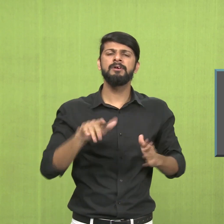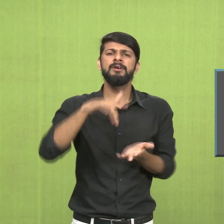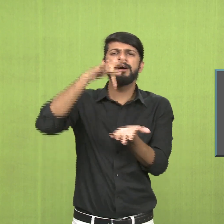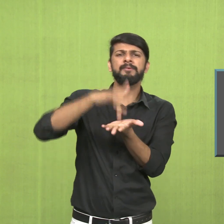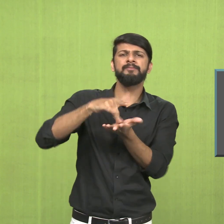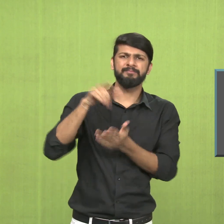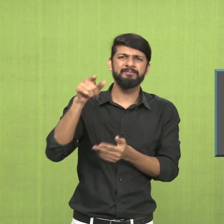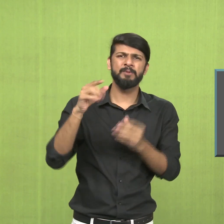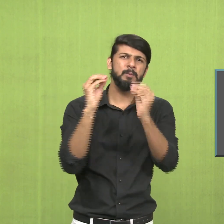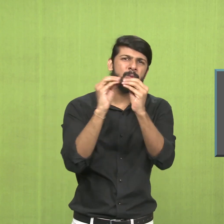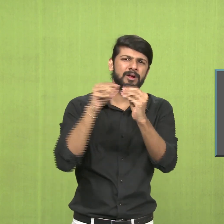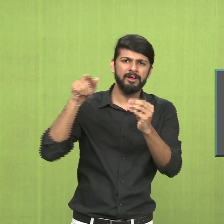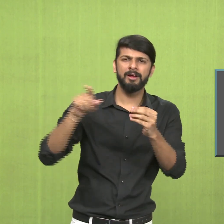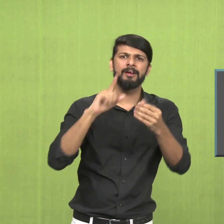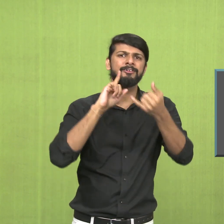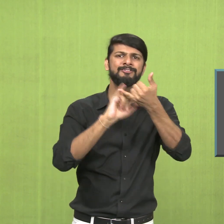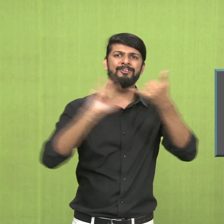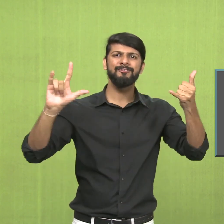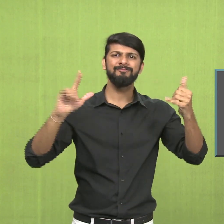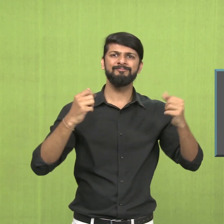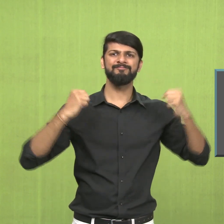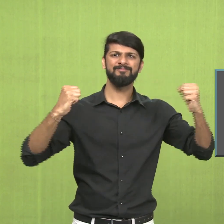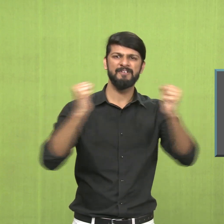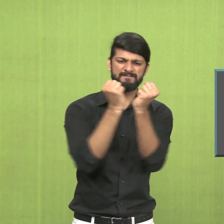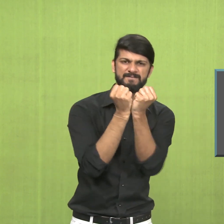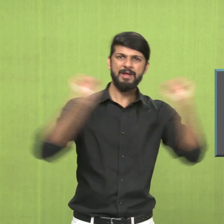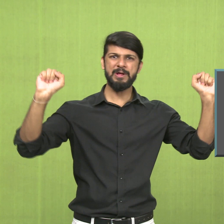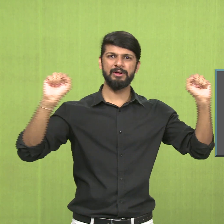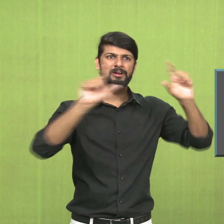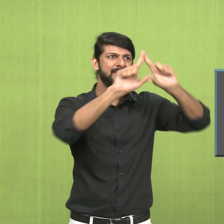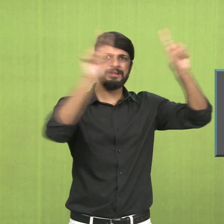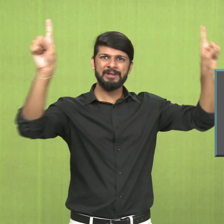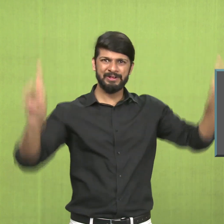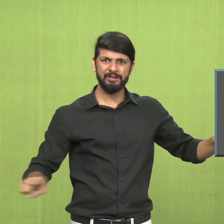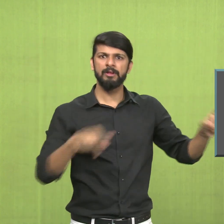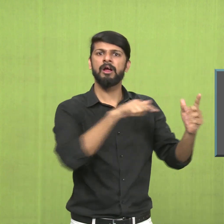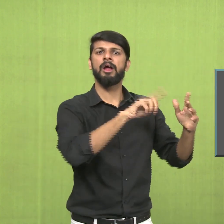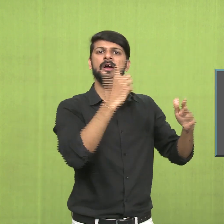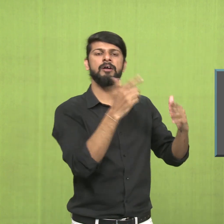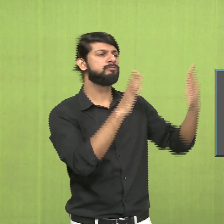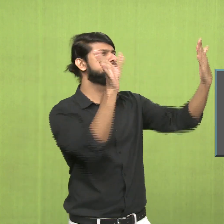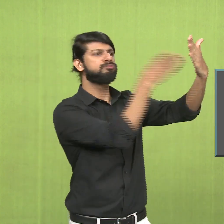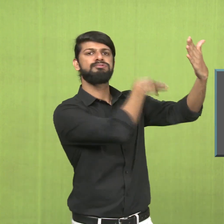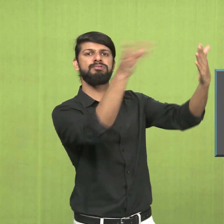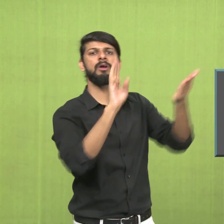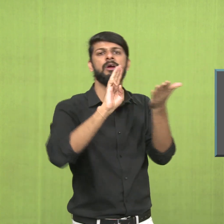walls. But now in contemporary times, you see the picture, this is done in Bombay, it is a